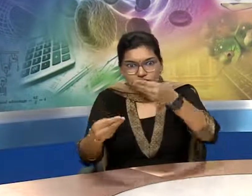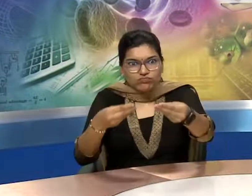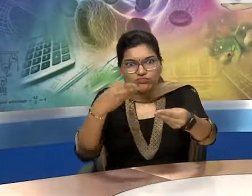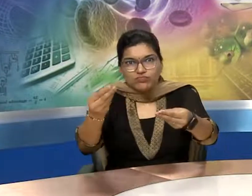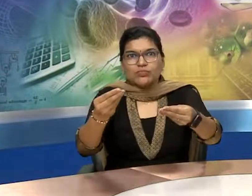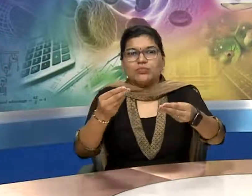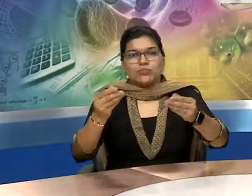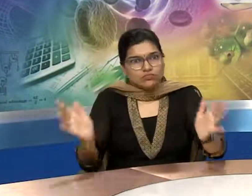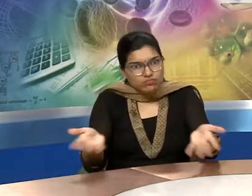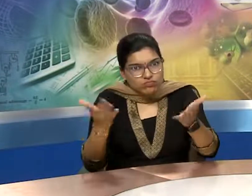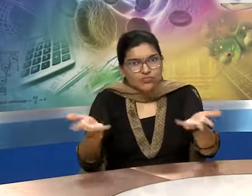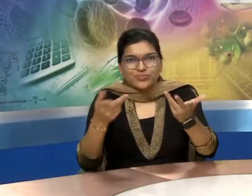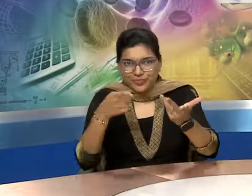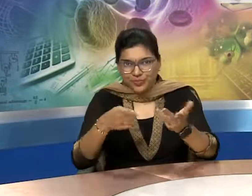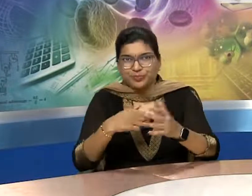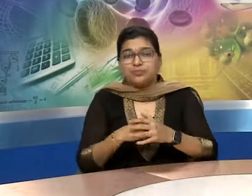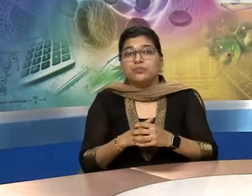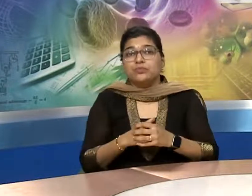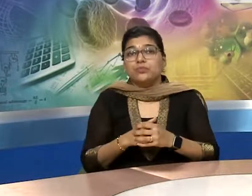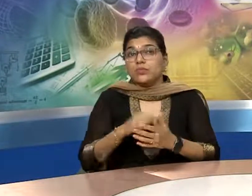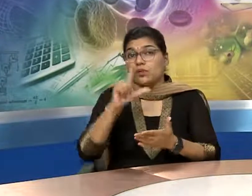The topic is promotion of culture.